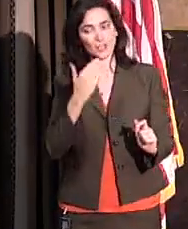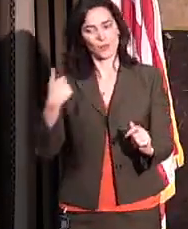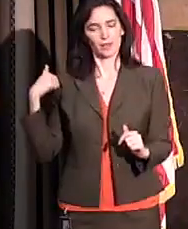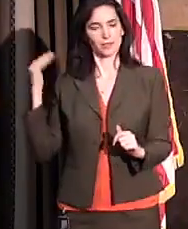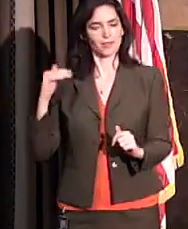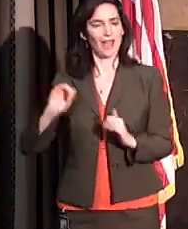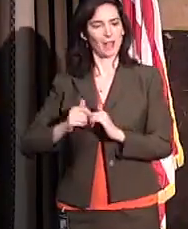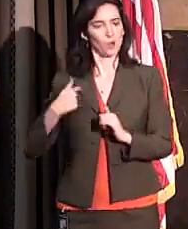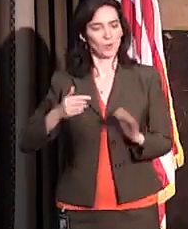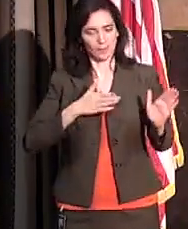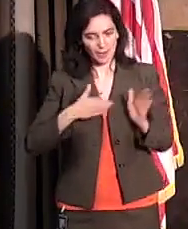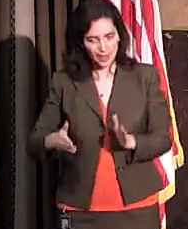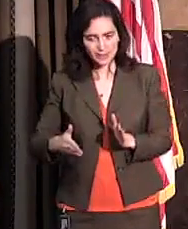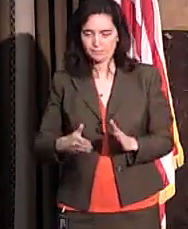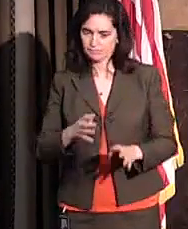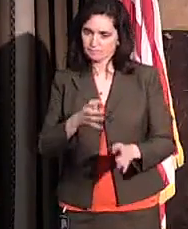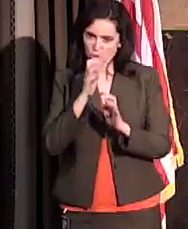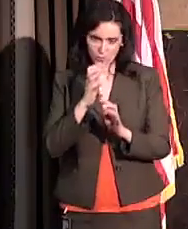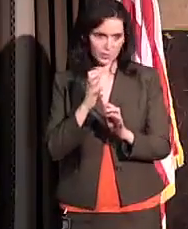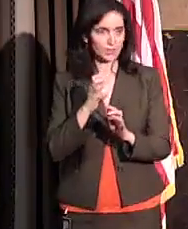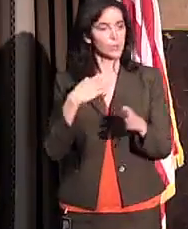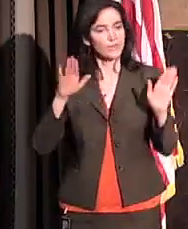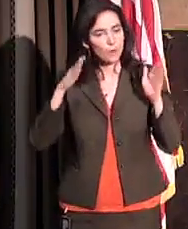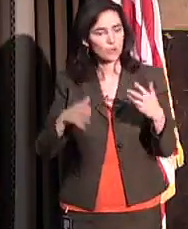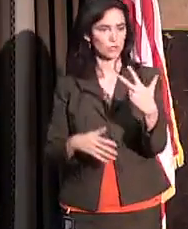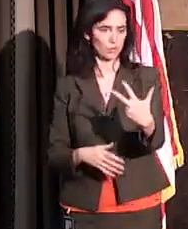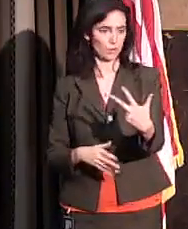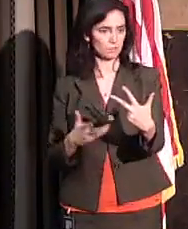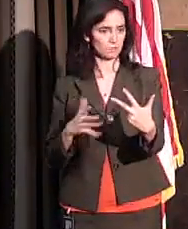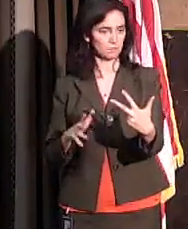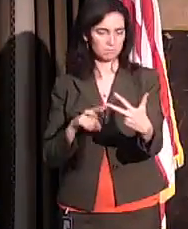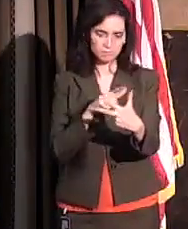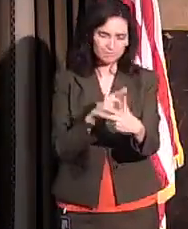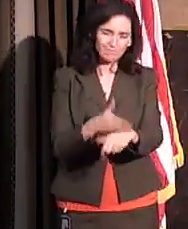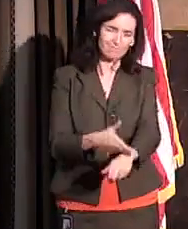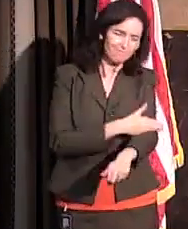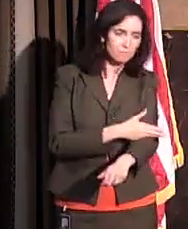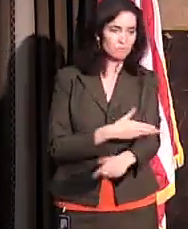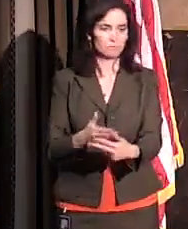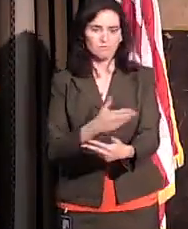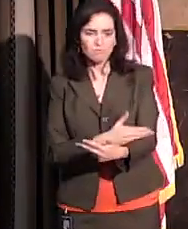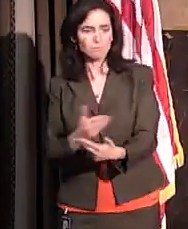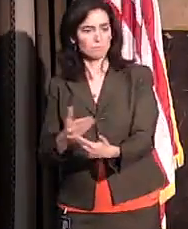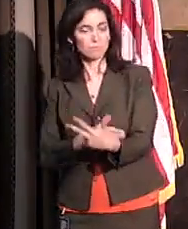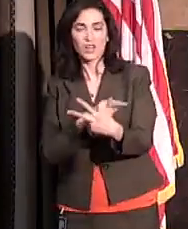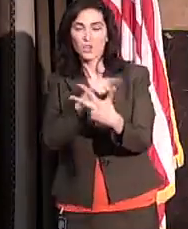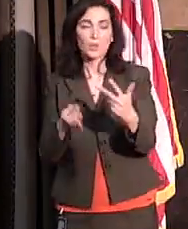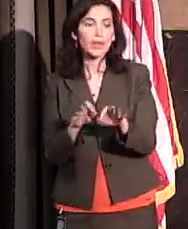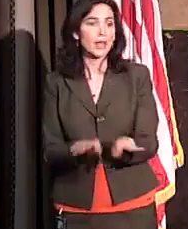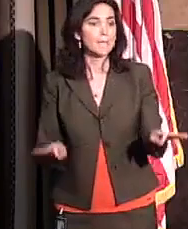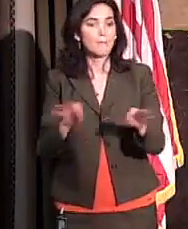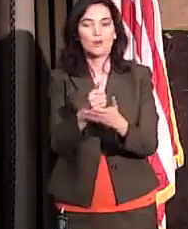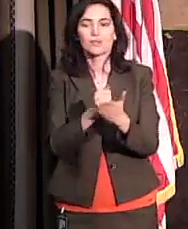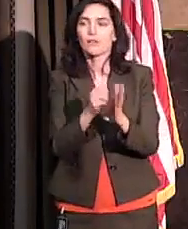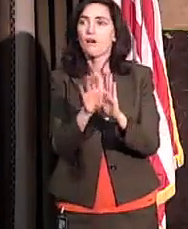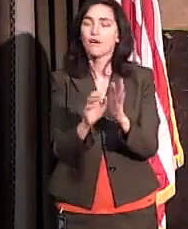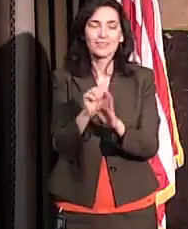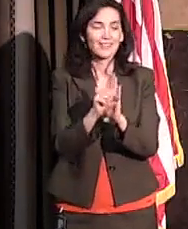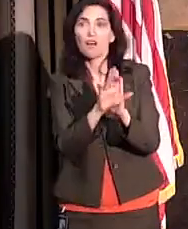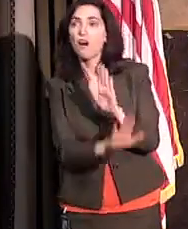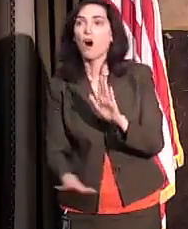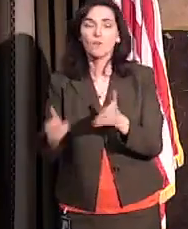this, because we're focusing on really 3 areas and that are extremely important to our state, not